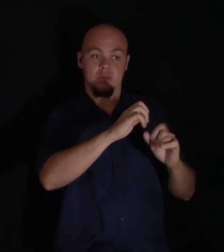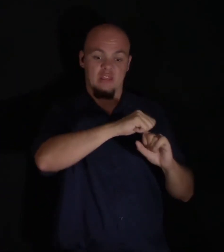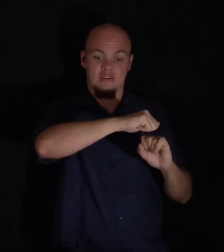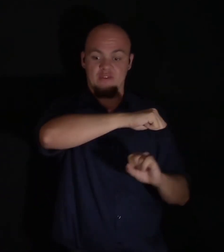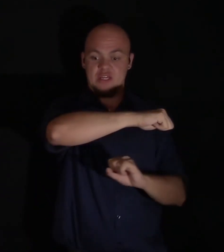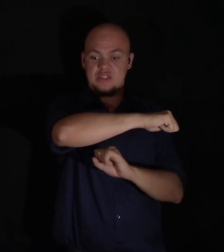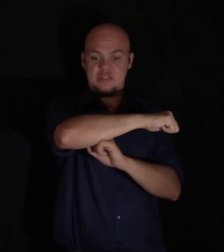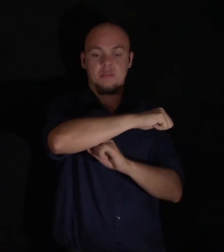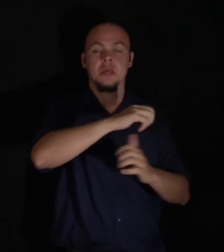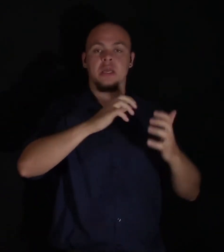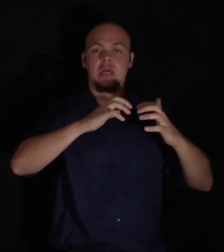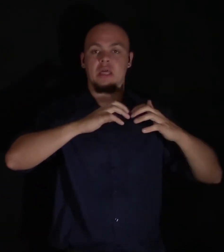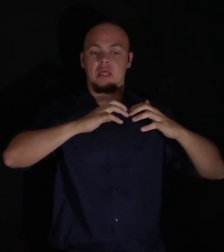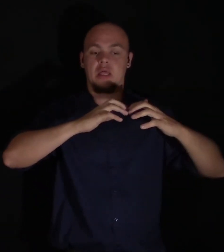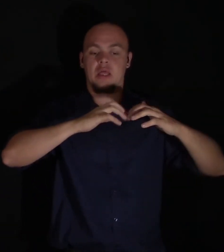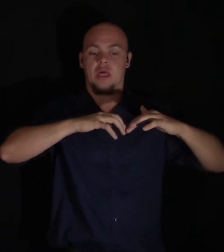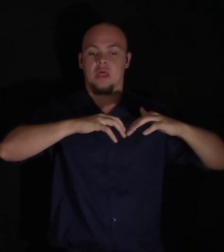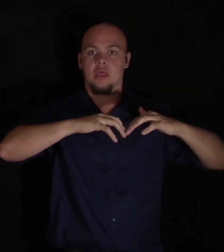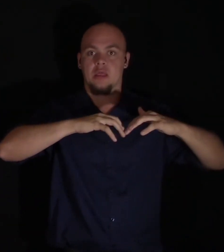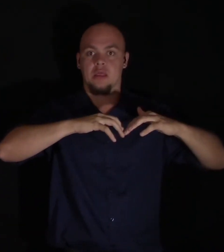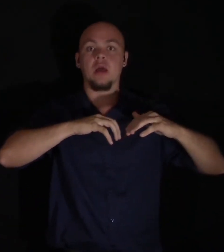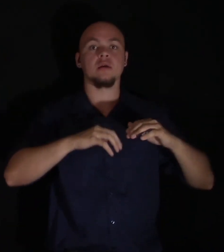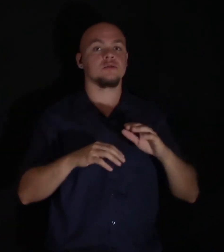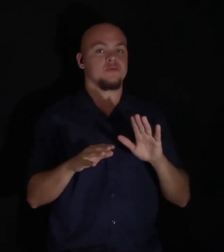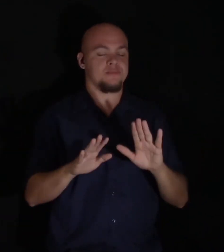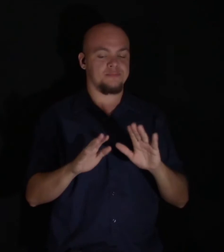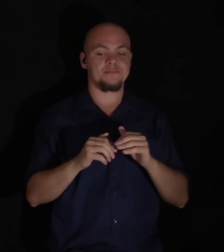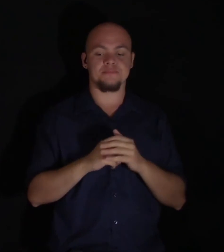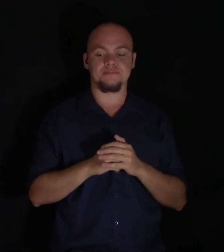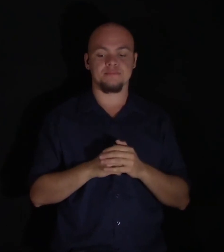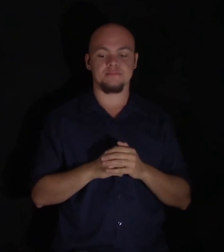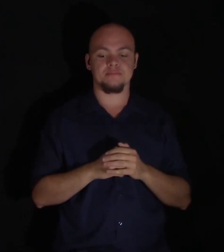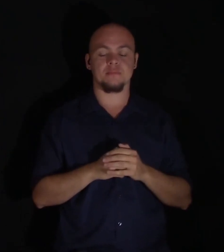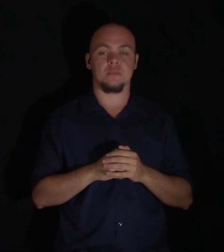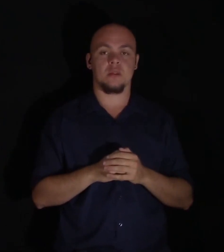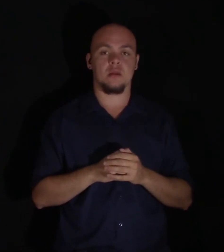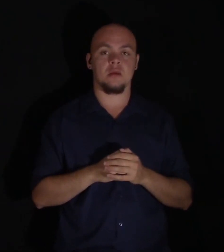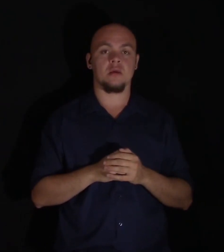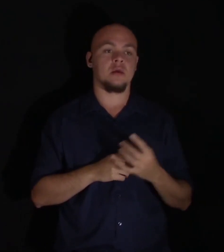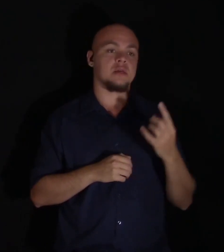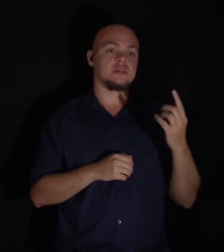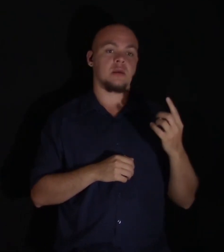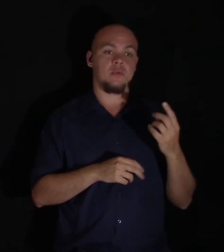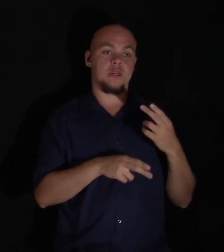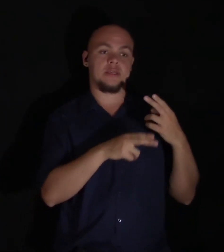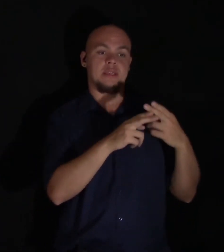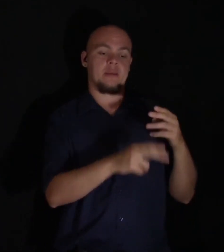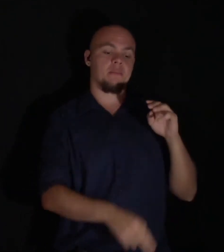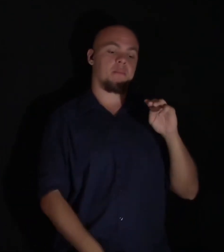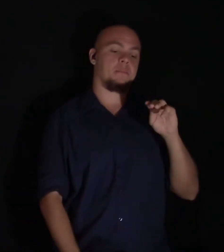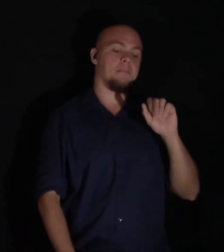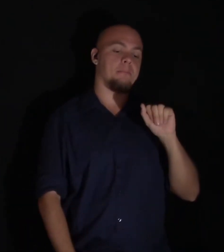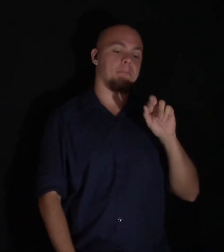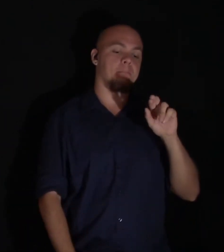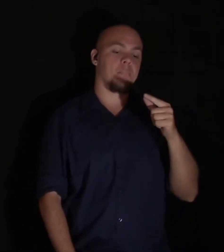of a relationship. Let me tell you about someone I'll call Margot.